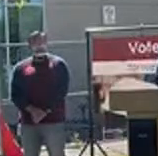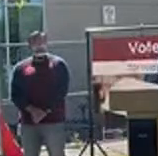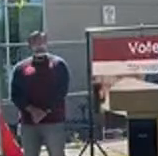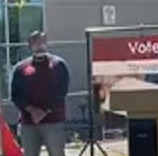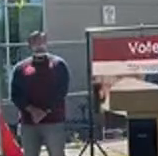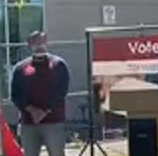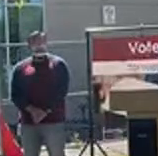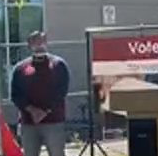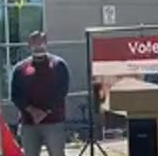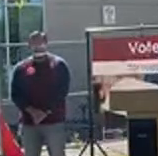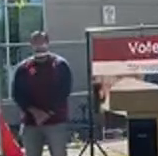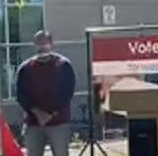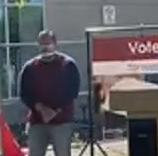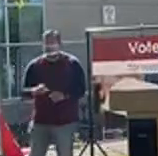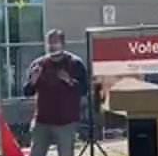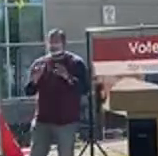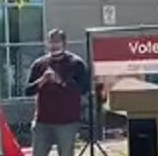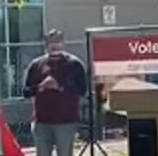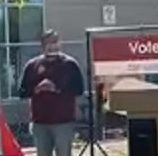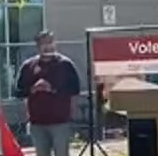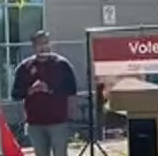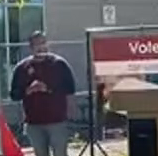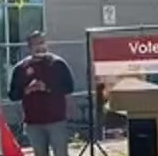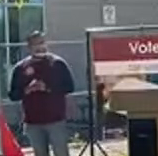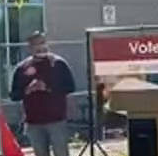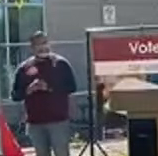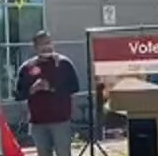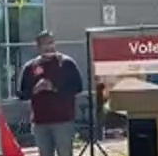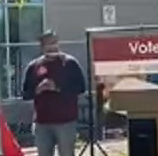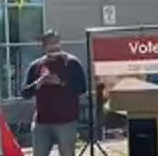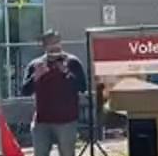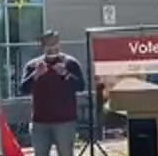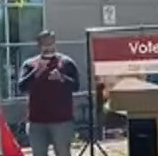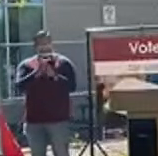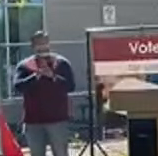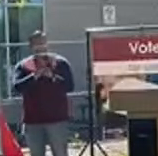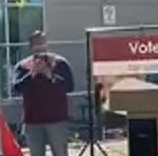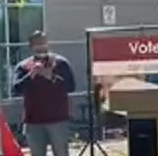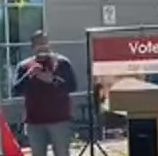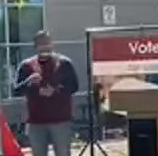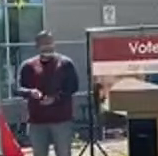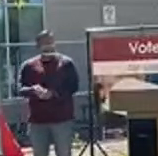Nice. All right. And you get to keep those shovels as well.